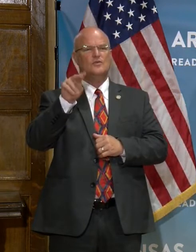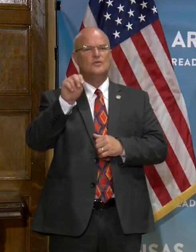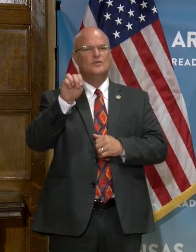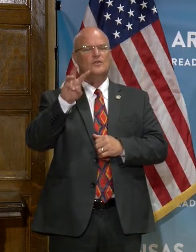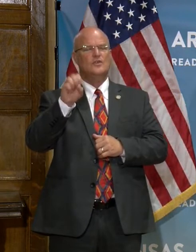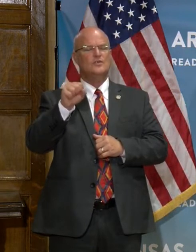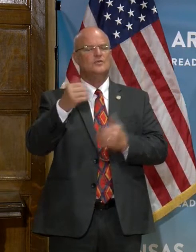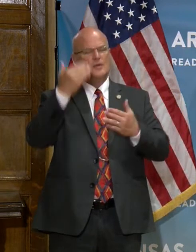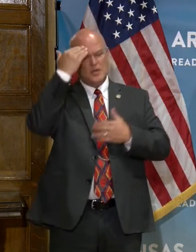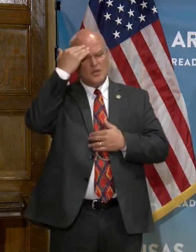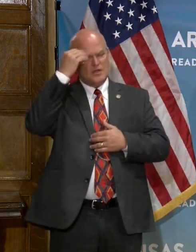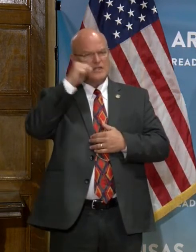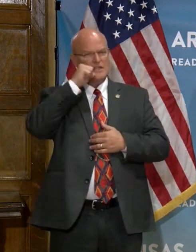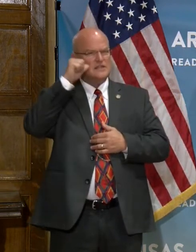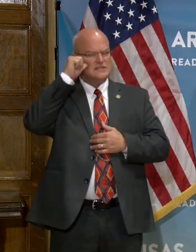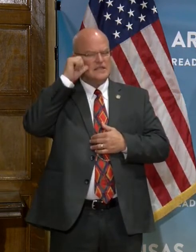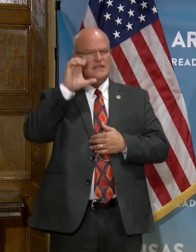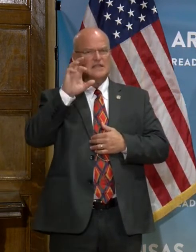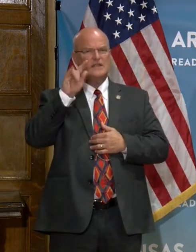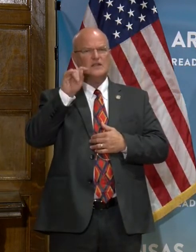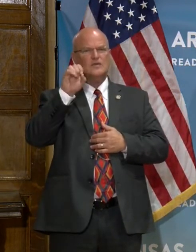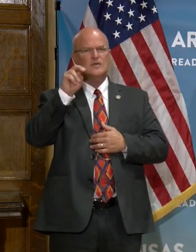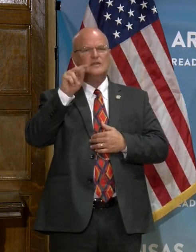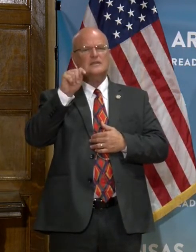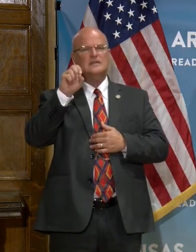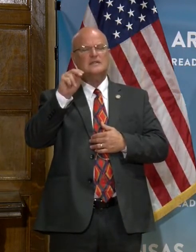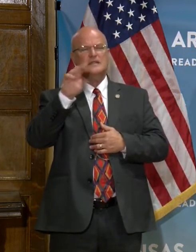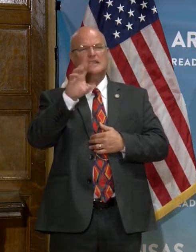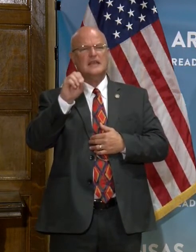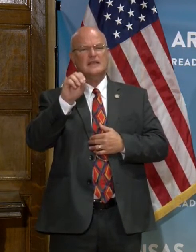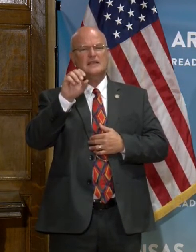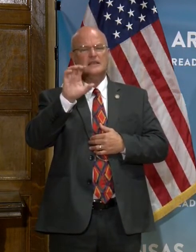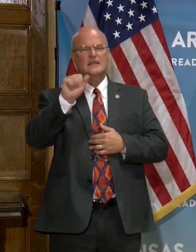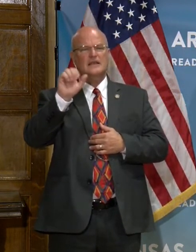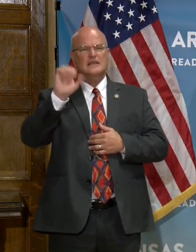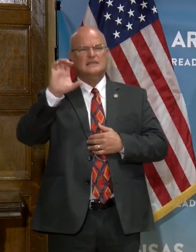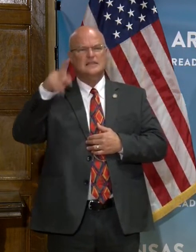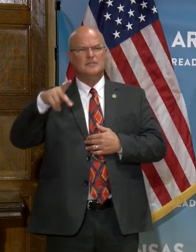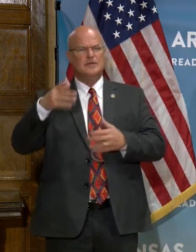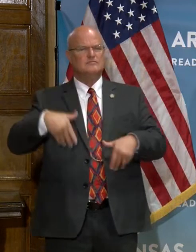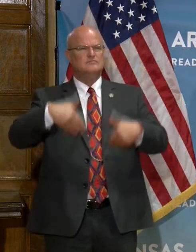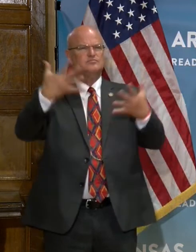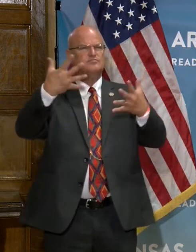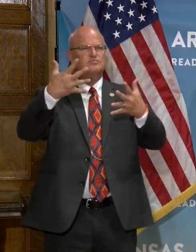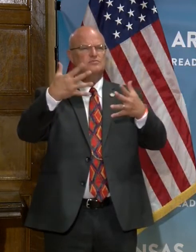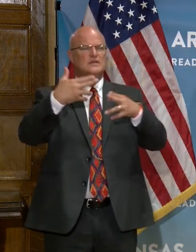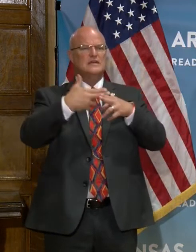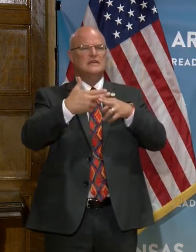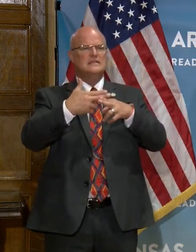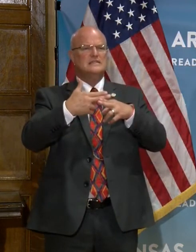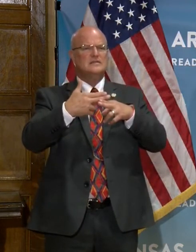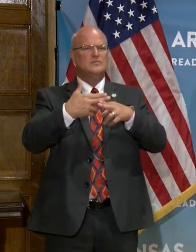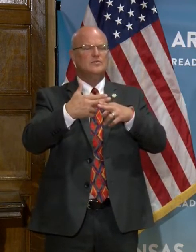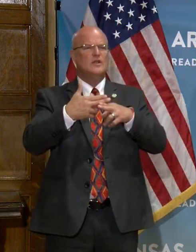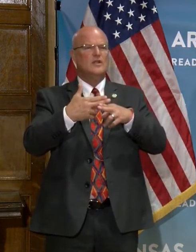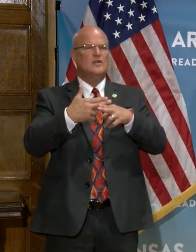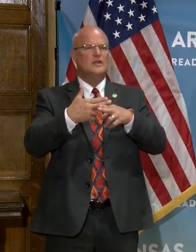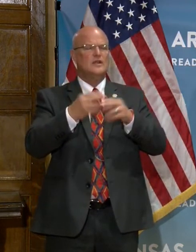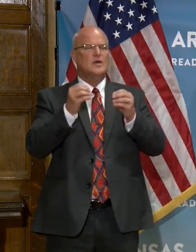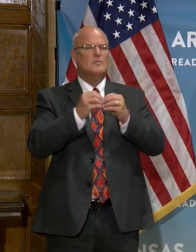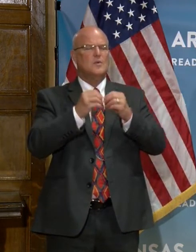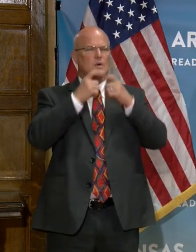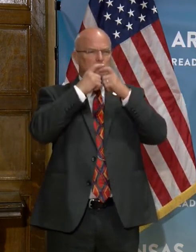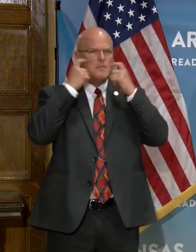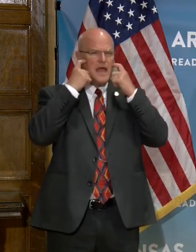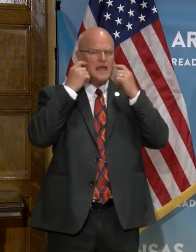aware yesterday the Crittenden County NAACP raised some requests to you in the hopes of getting a temporary field hospital, some more masks, maybe